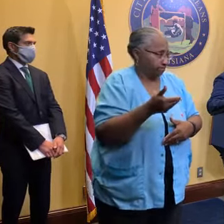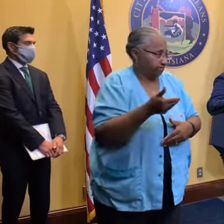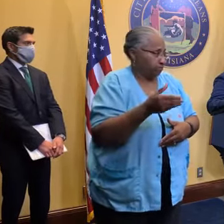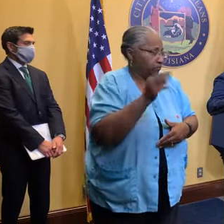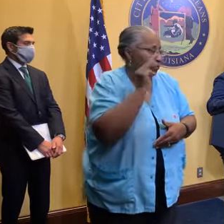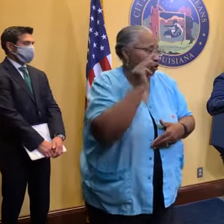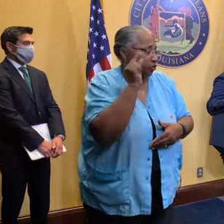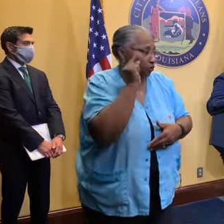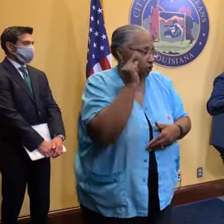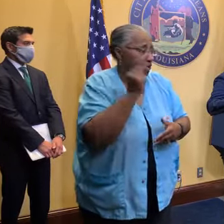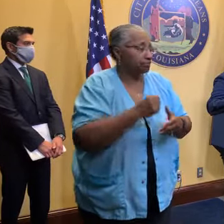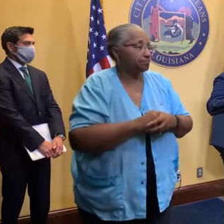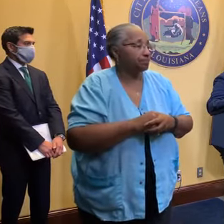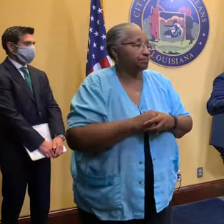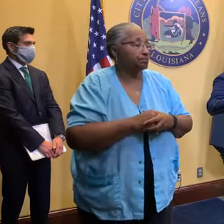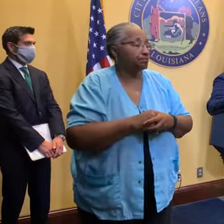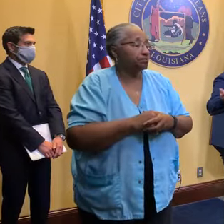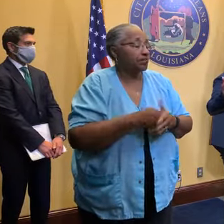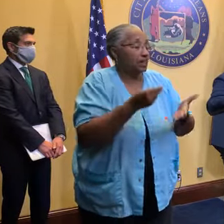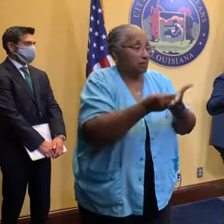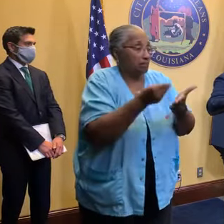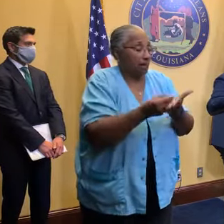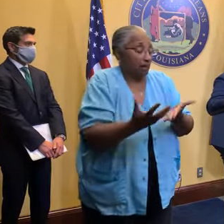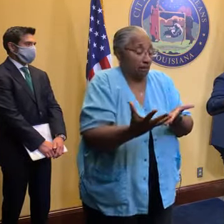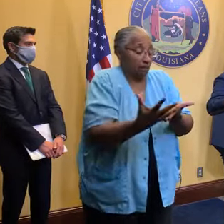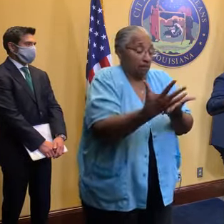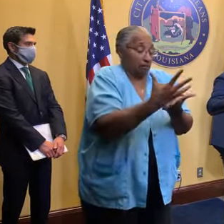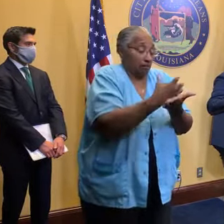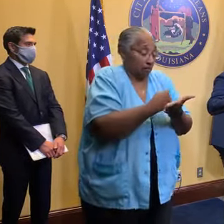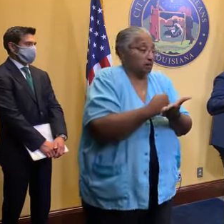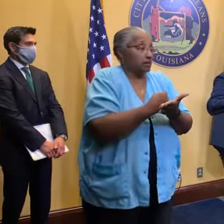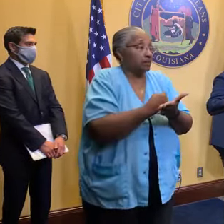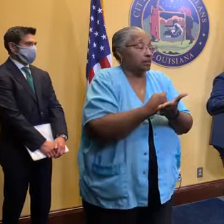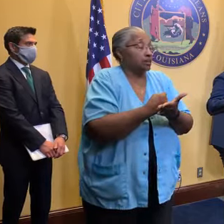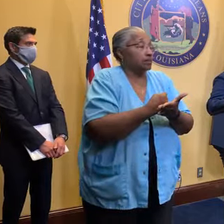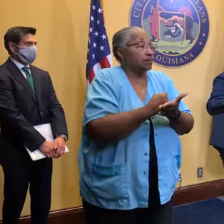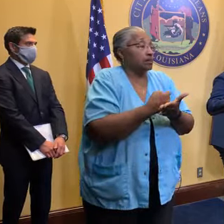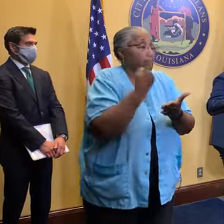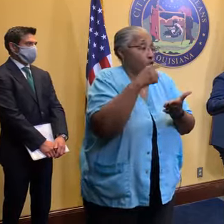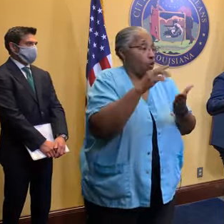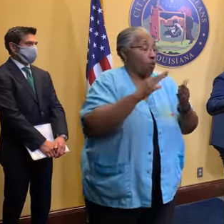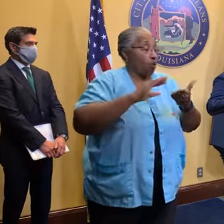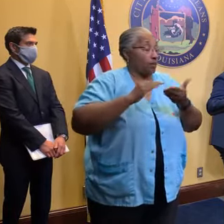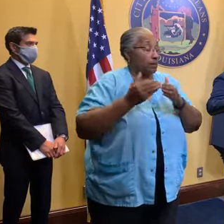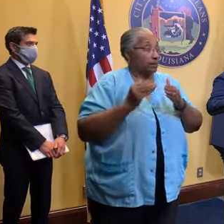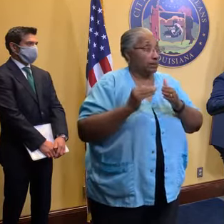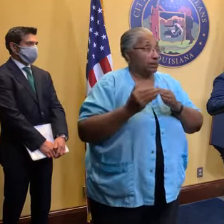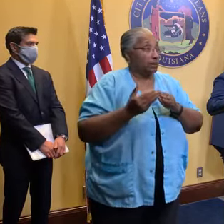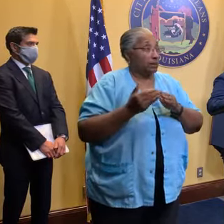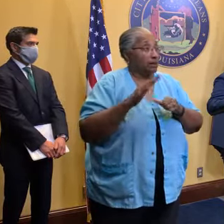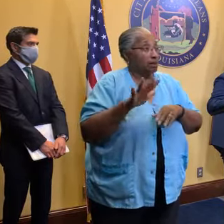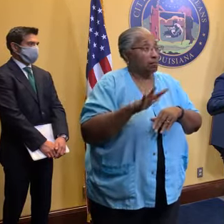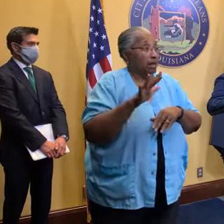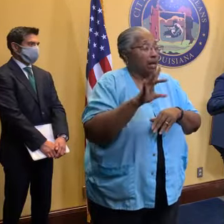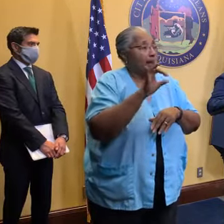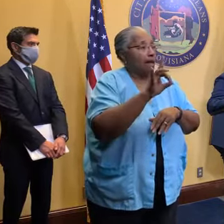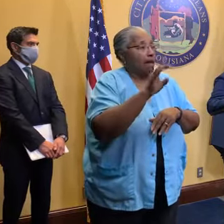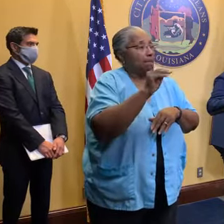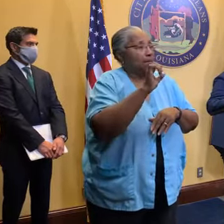And the revenue generated that comes to the city is a little right up at $8